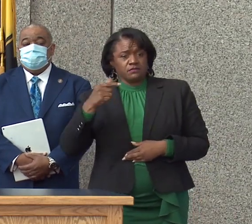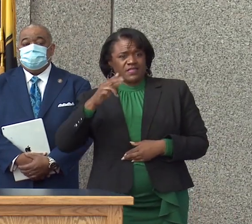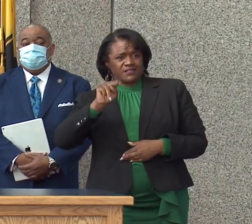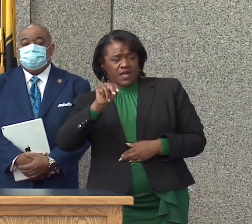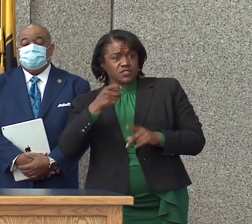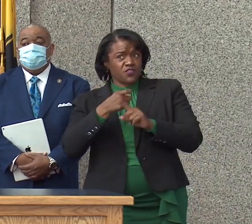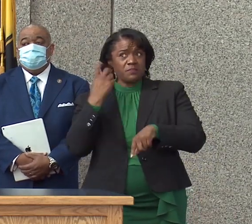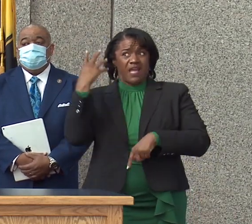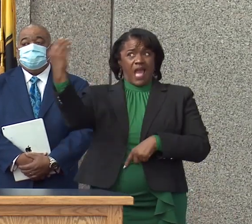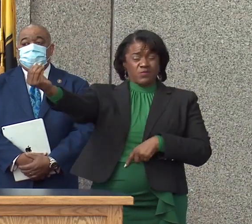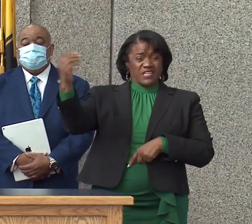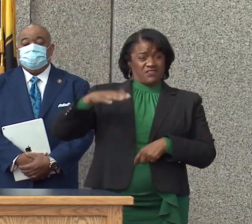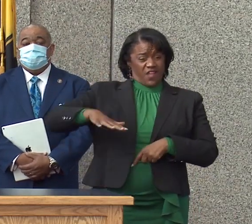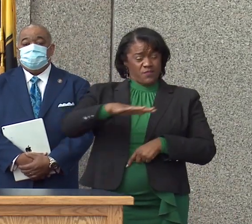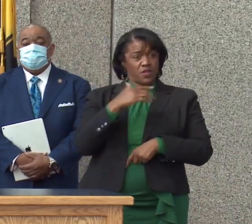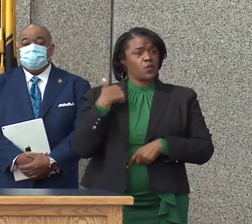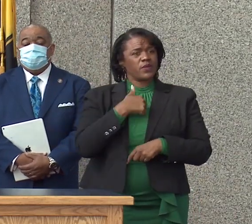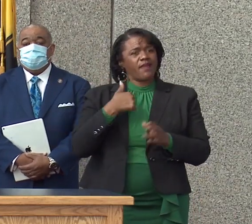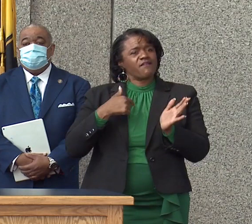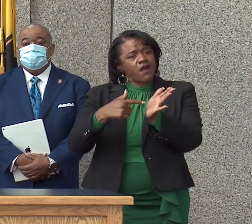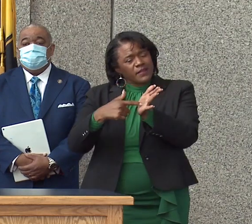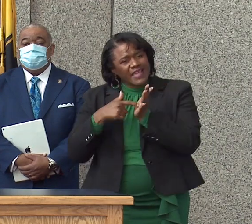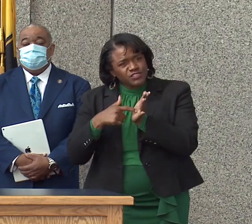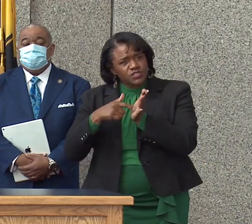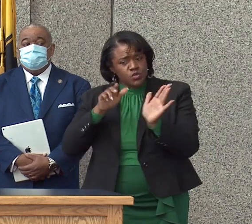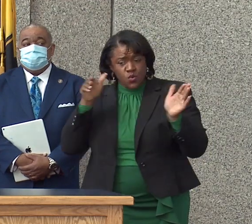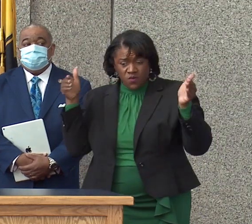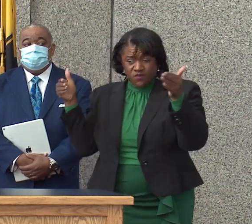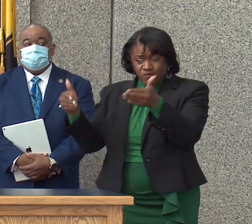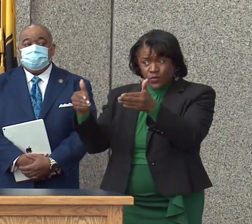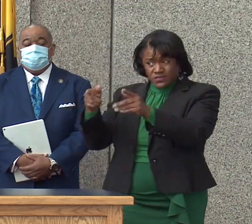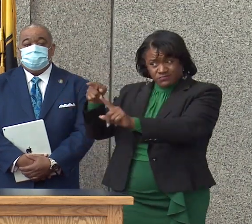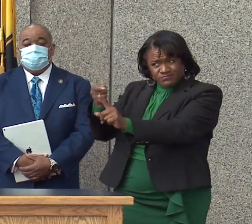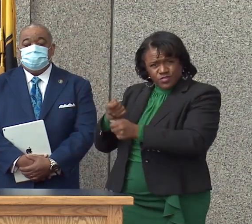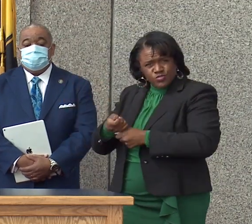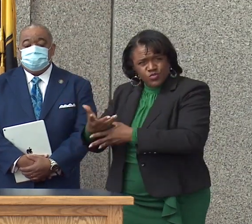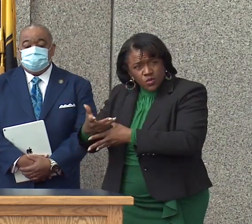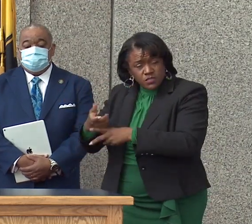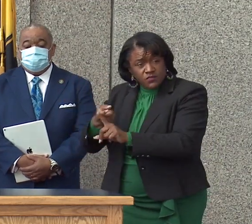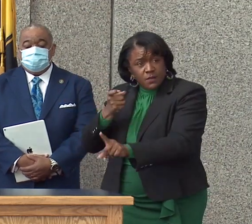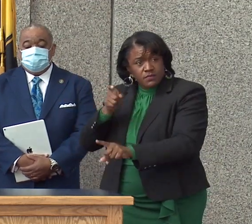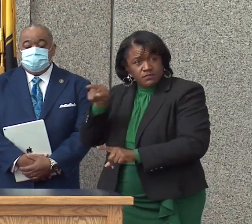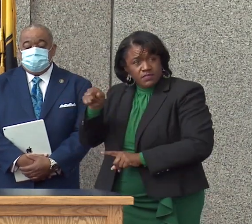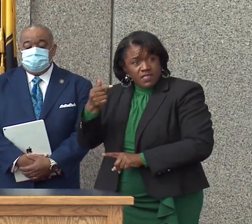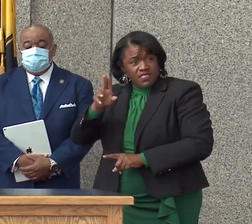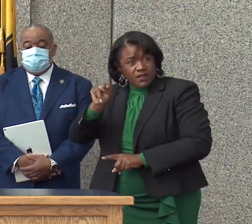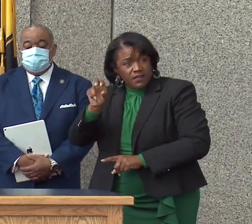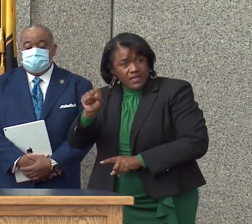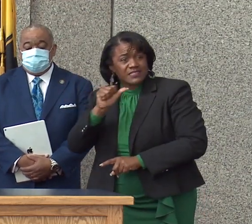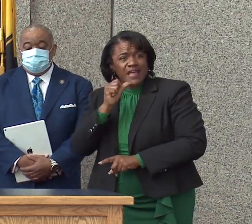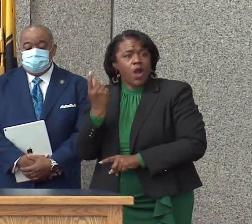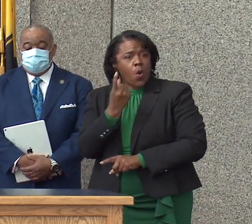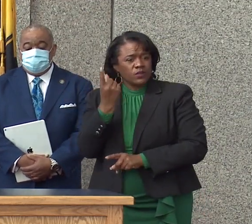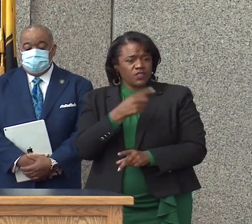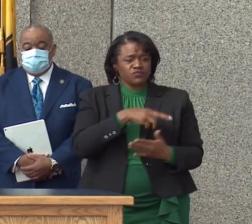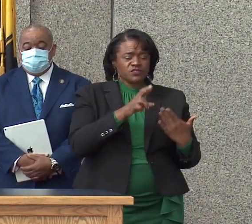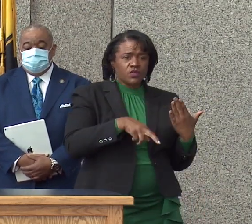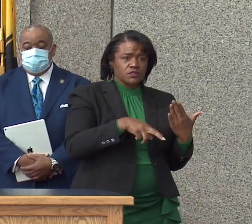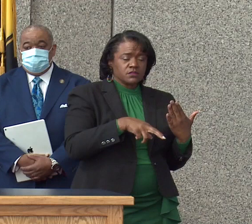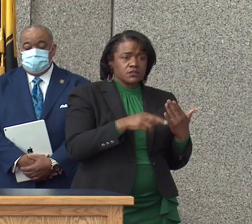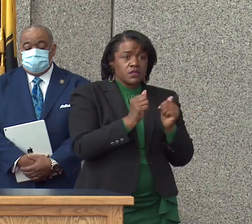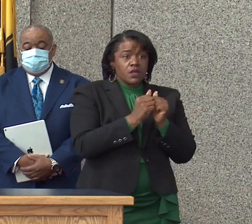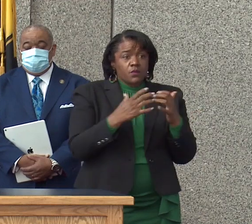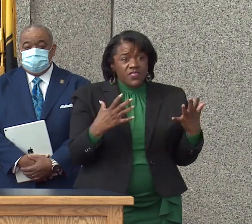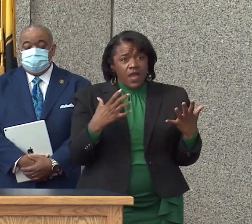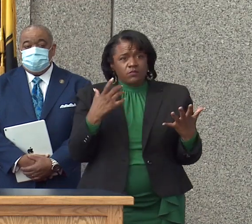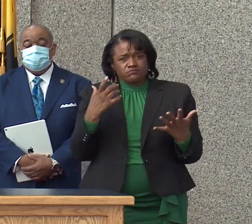our borders, we have an obligation to focus on the source of the firearms, not just the outcome. Without getting